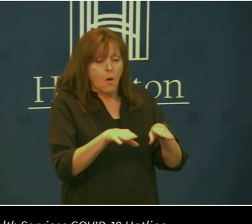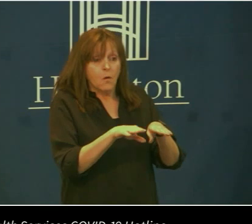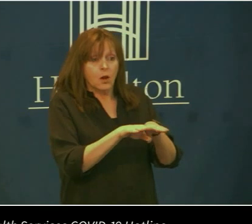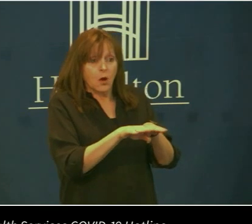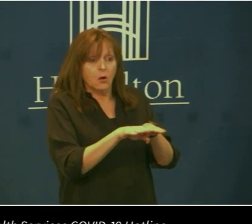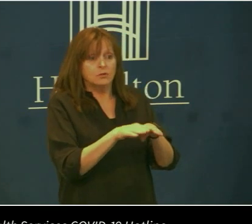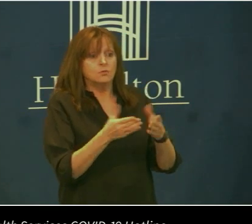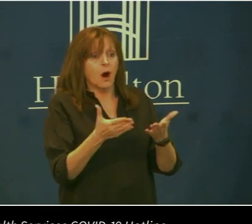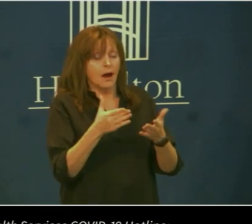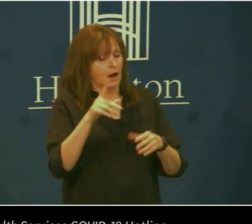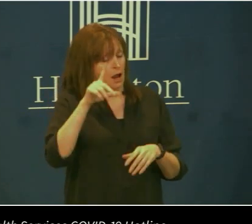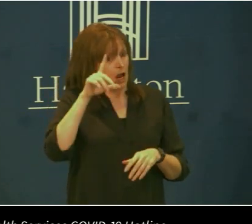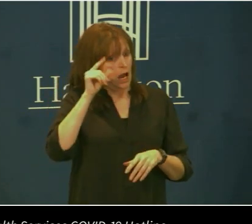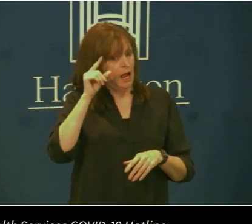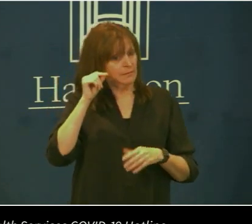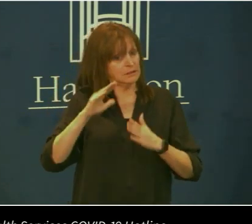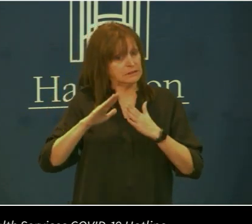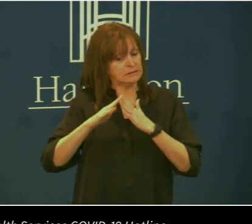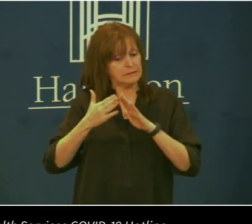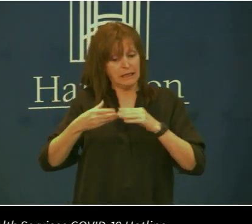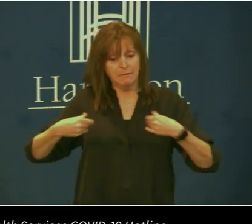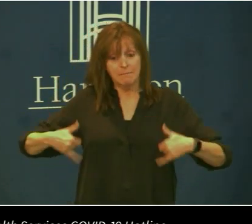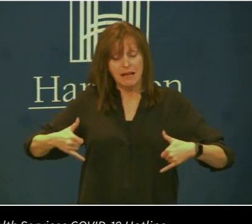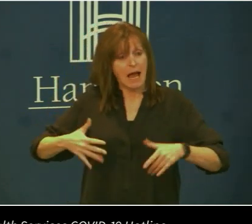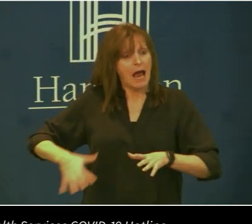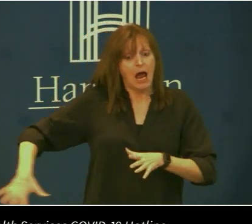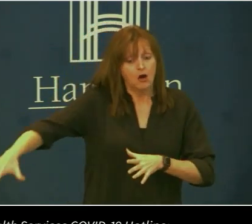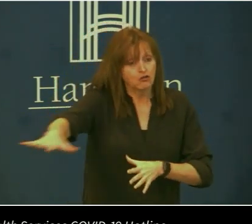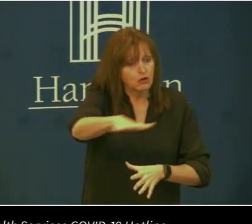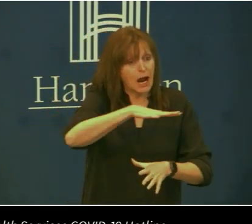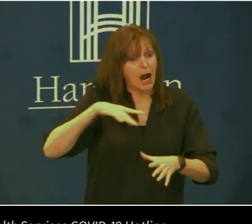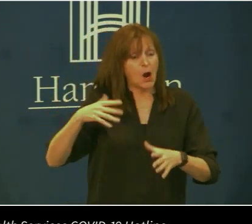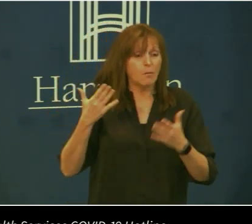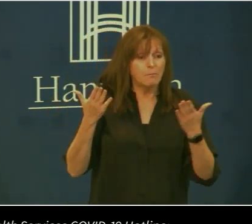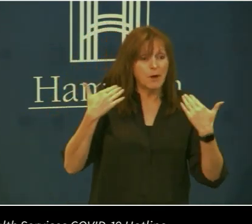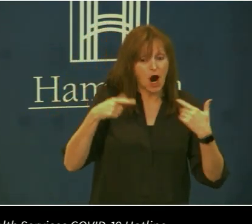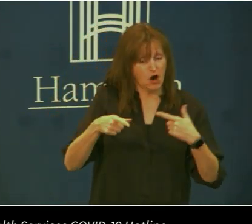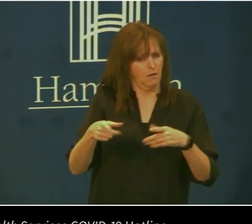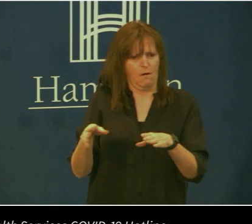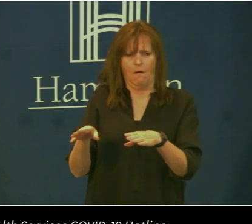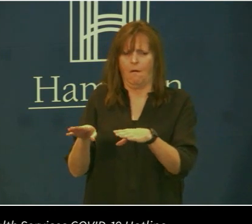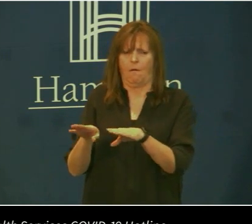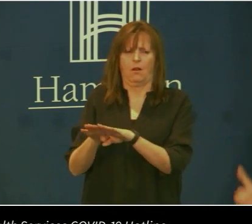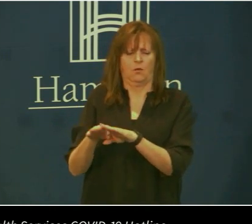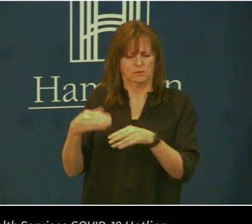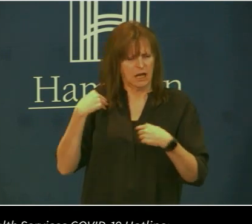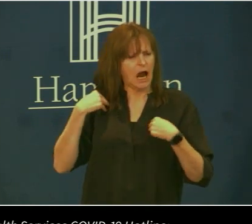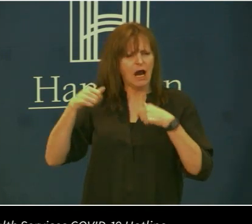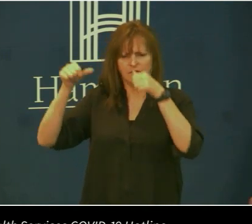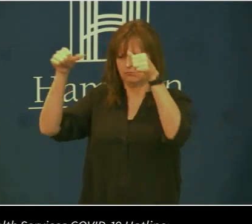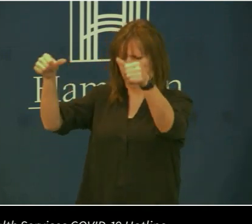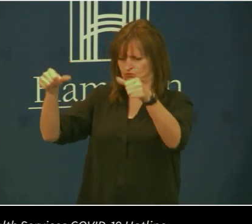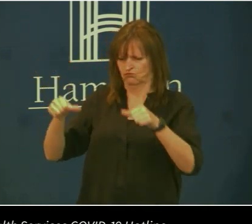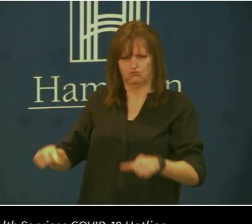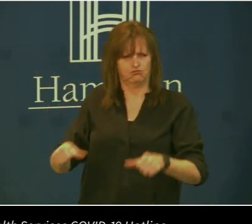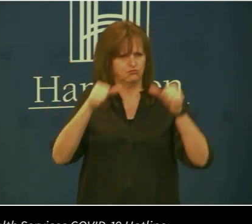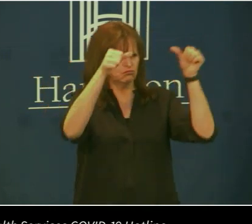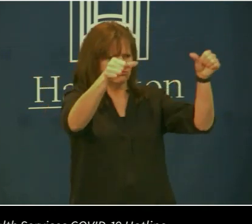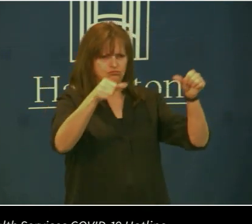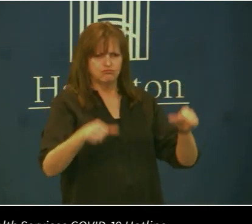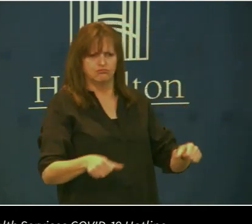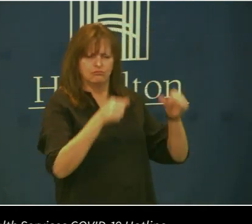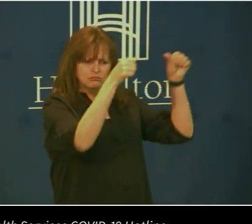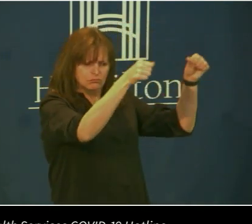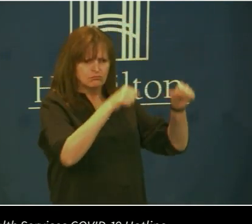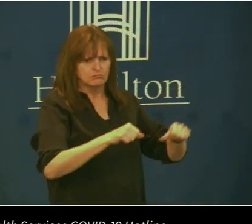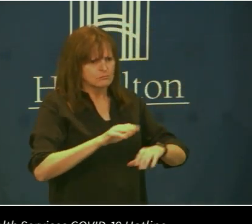The signage is going up as we speak to ensure that people do not use them. There's a couple of reasons for that. Firstly is these play structures